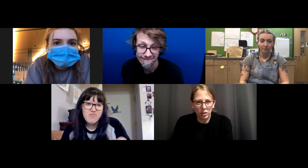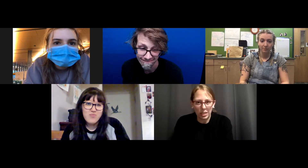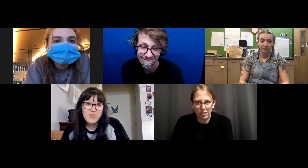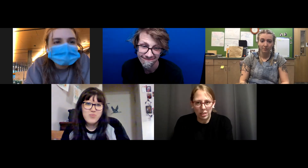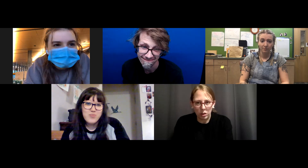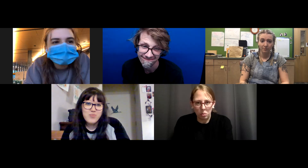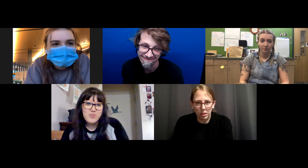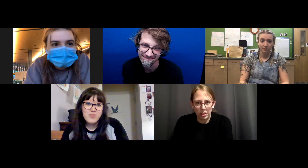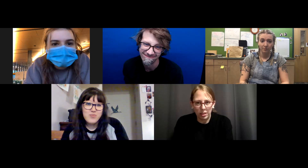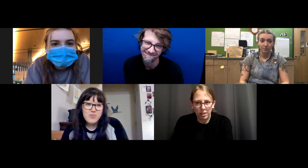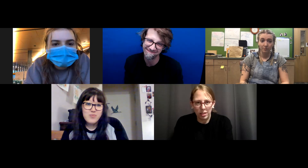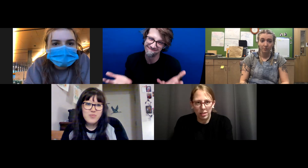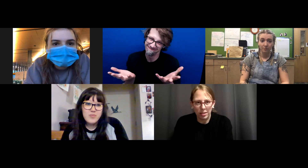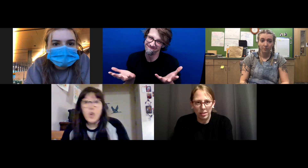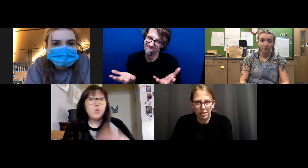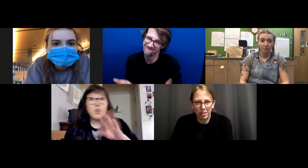She's asking, do you guys live in Tacoma?